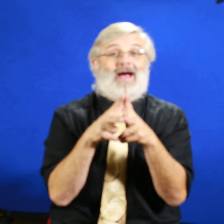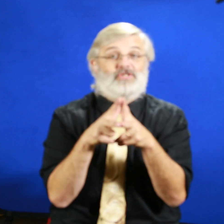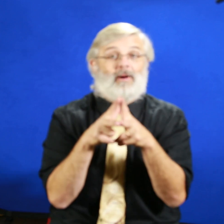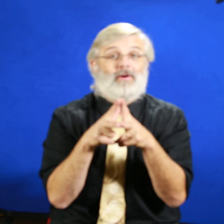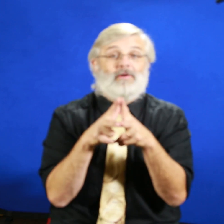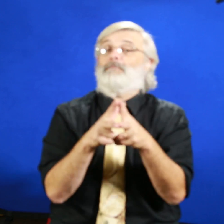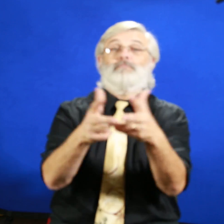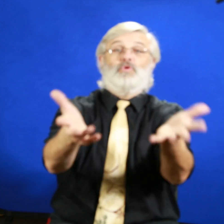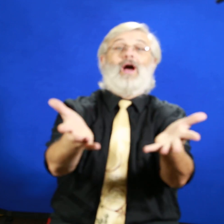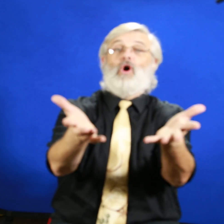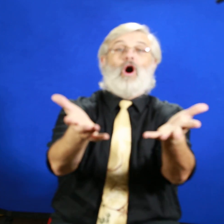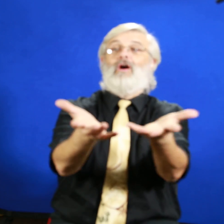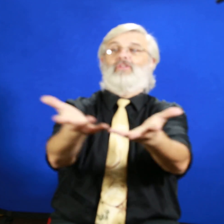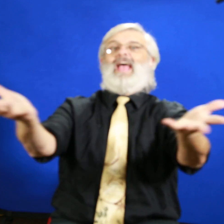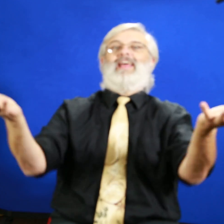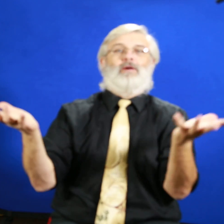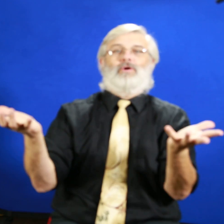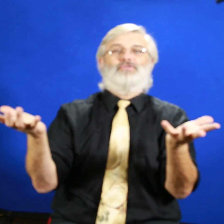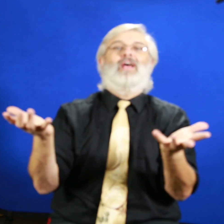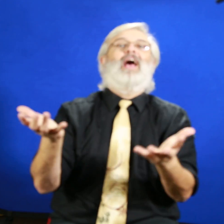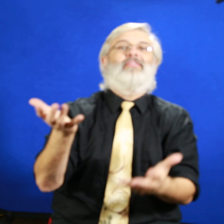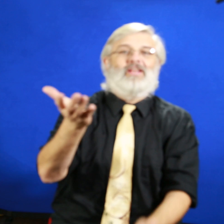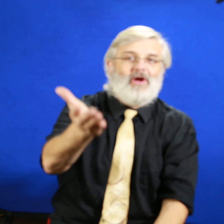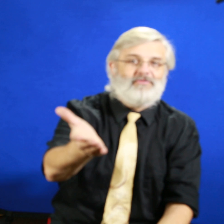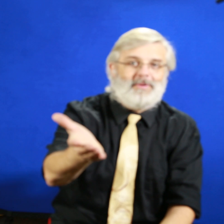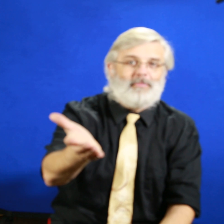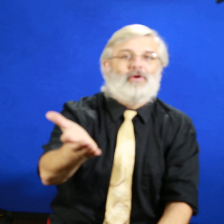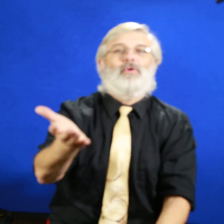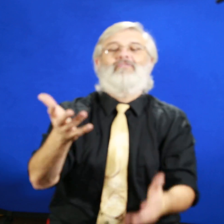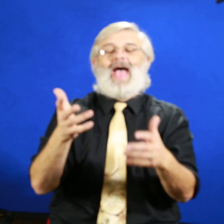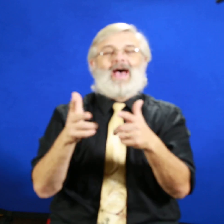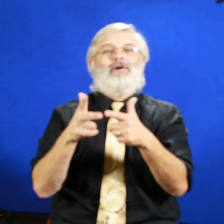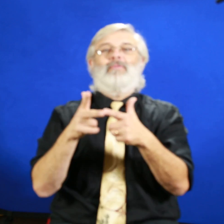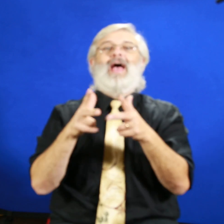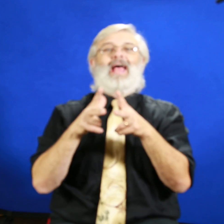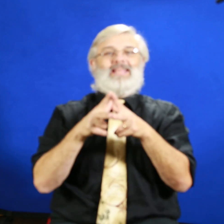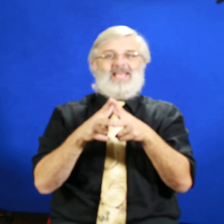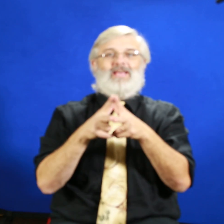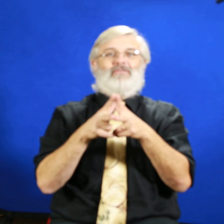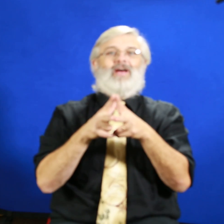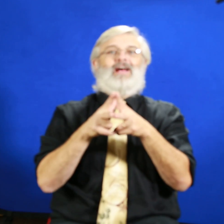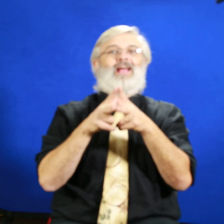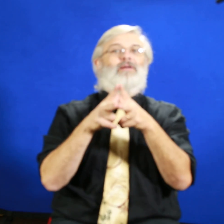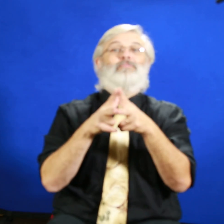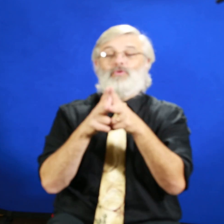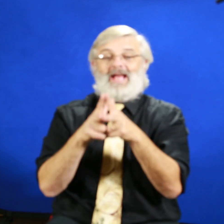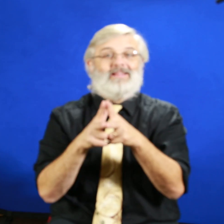match up, you have all the land animals, and then you have the people. You have Adam and Eve, and God created